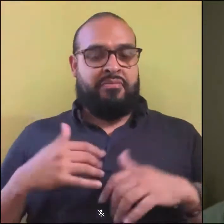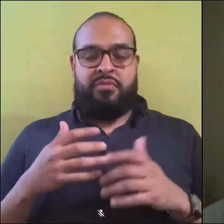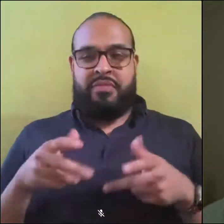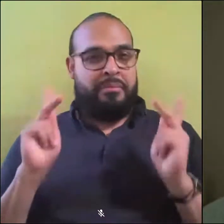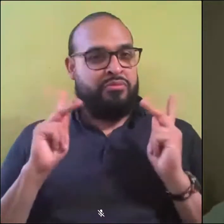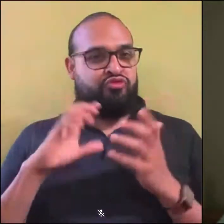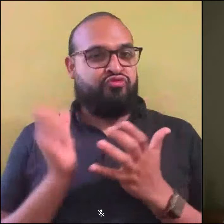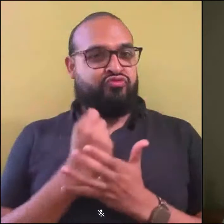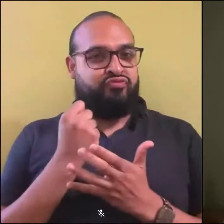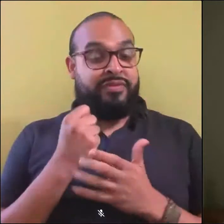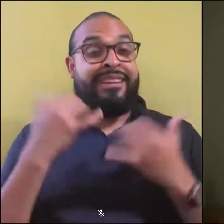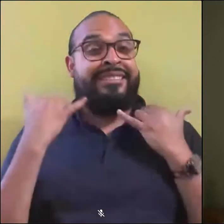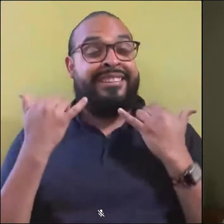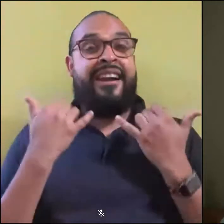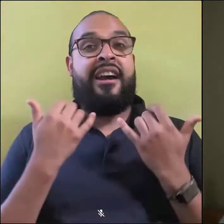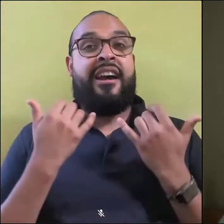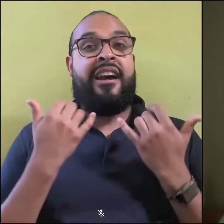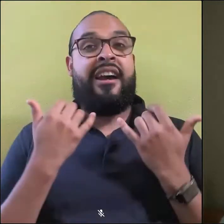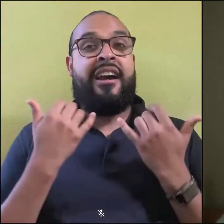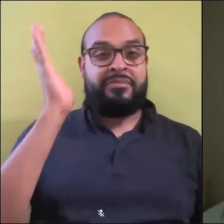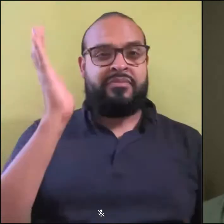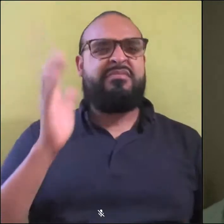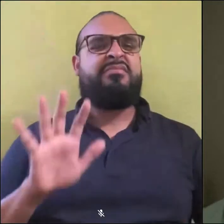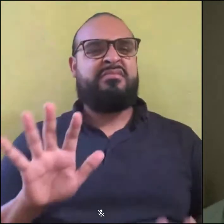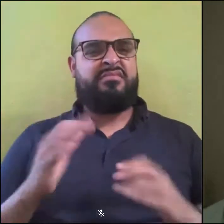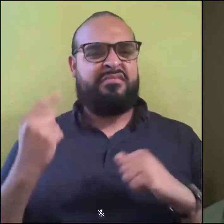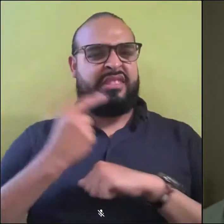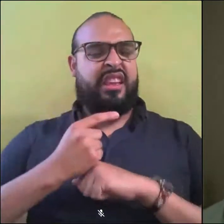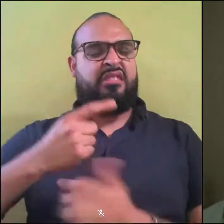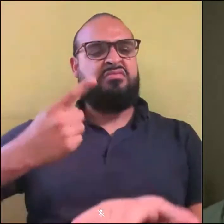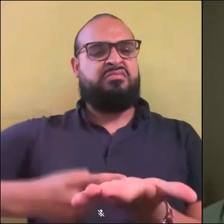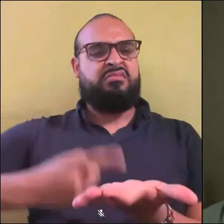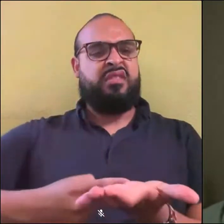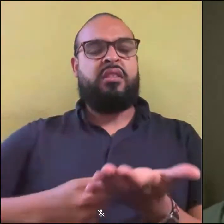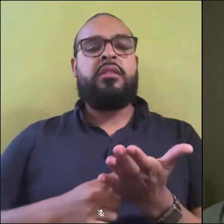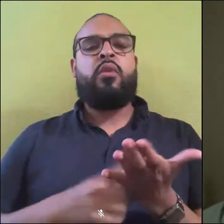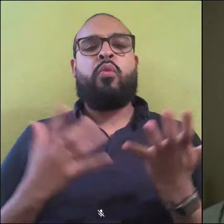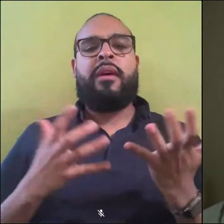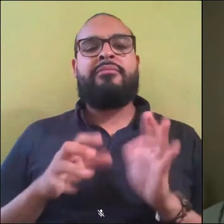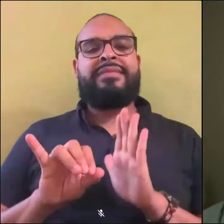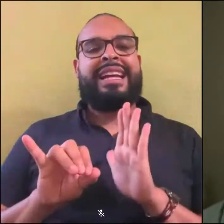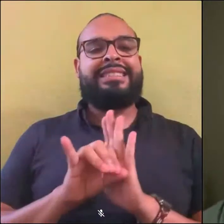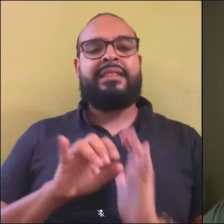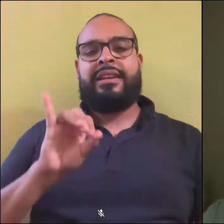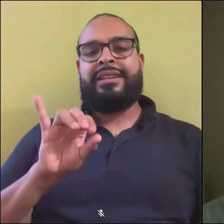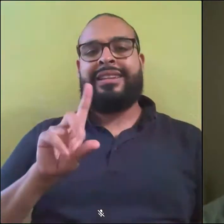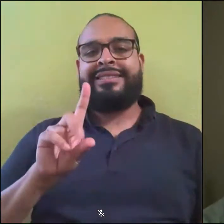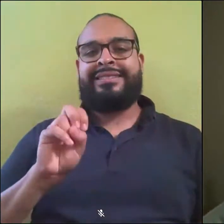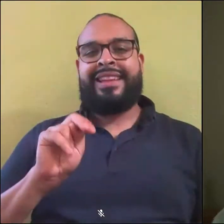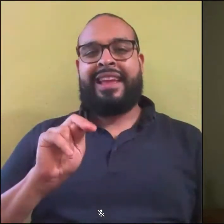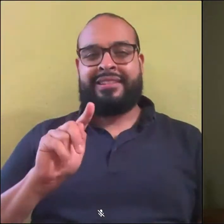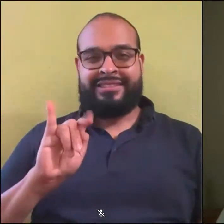top. Today, I want to talk about identity. It's a fantastic thing that right